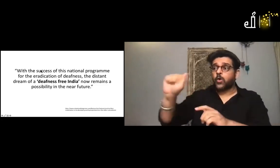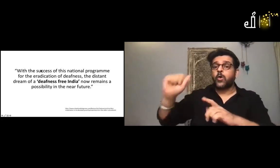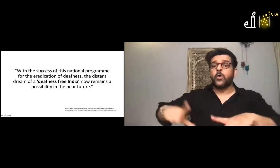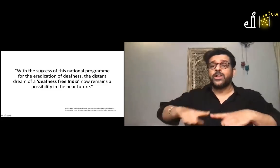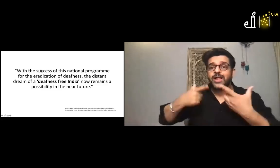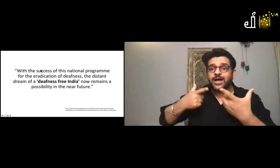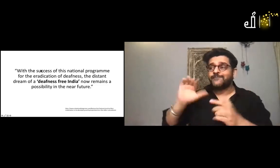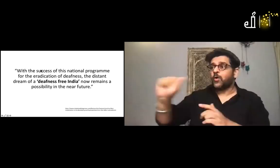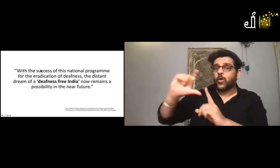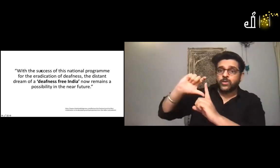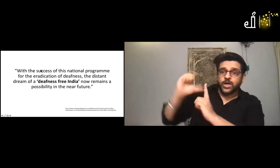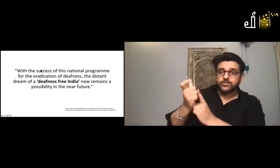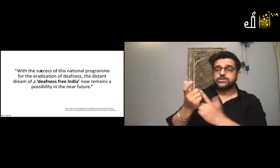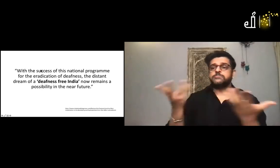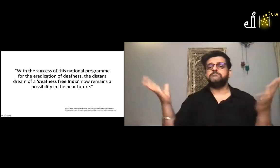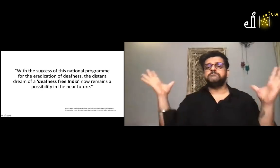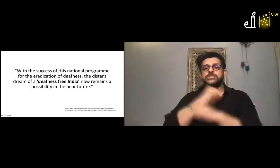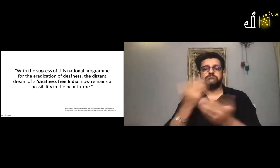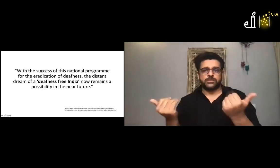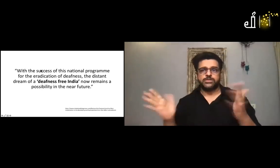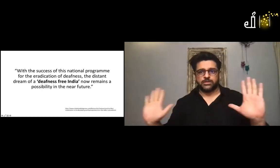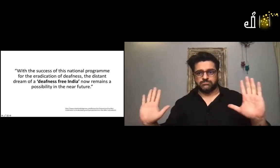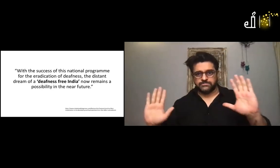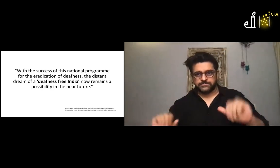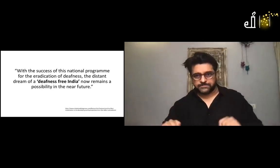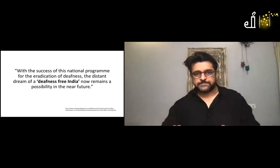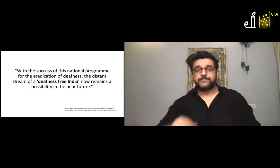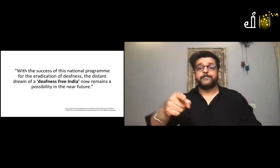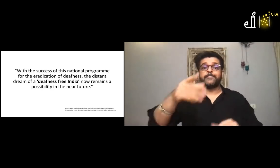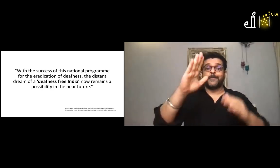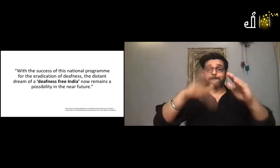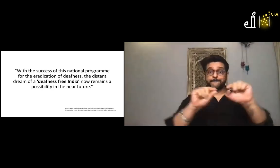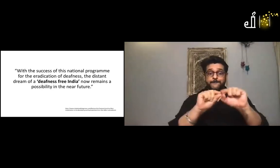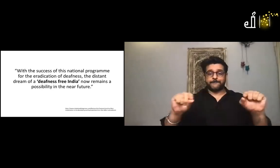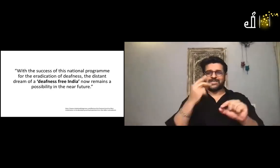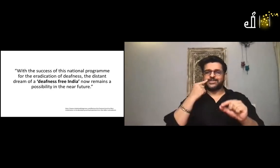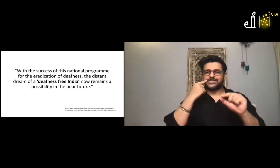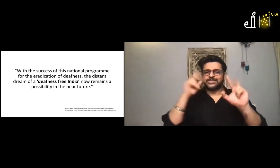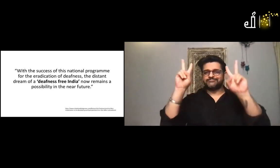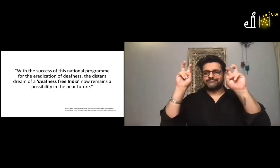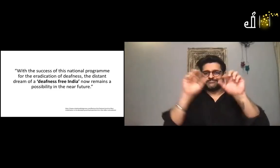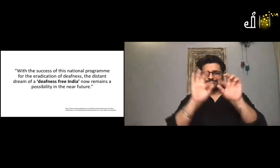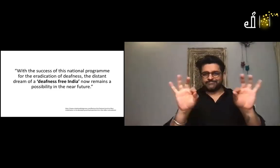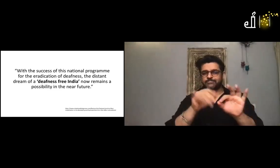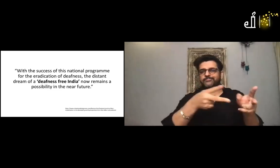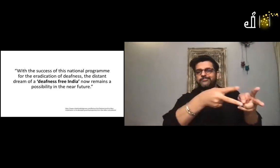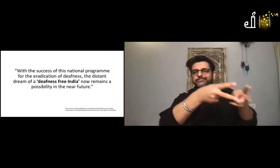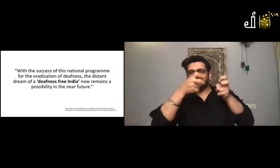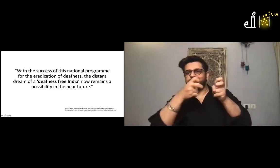community, their language is there, the way they're living, their culture. People are not able to identify it, people are not able to see